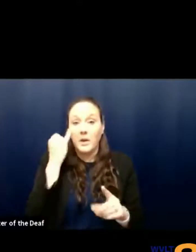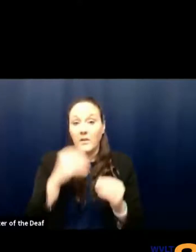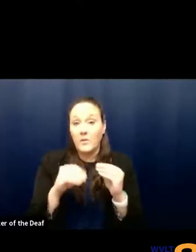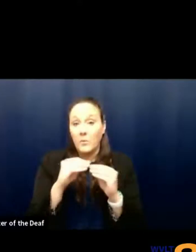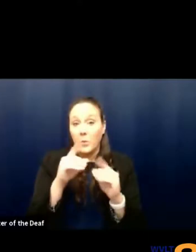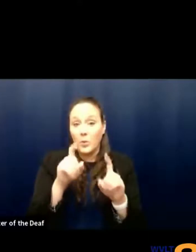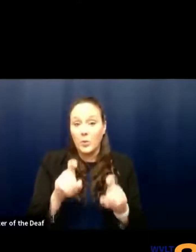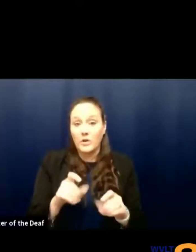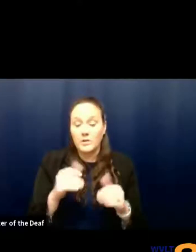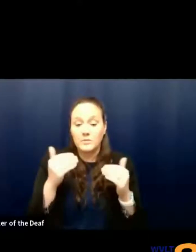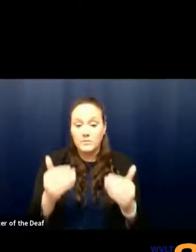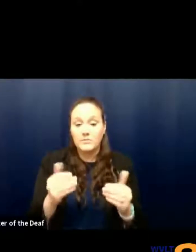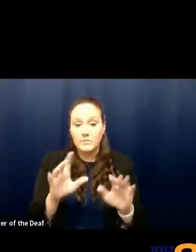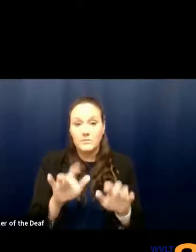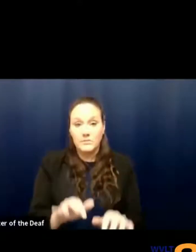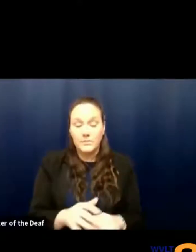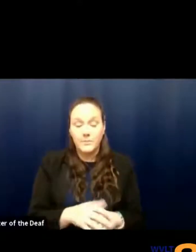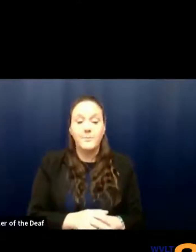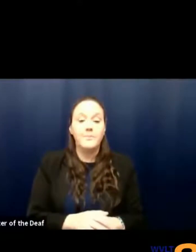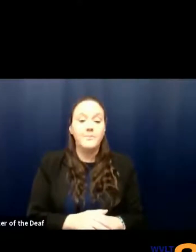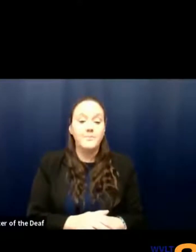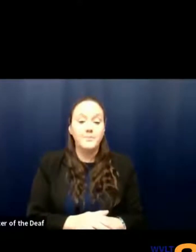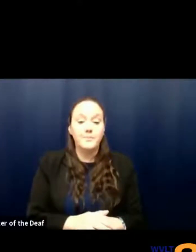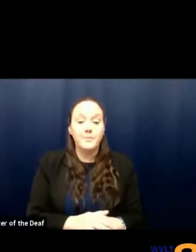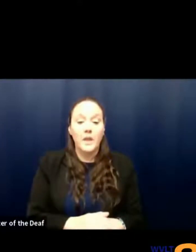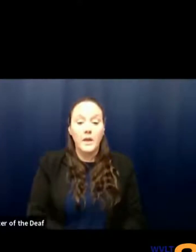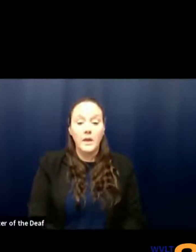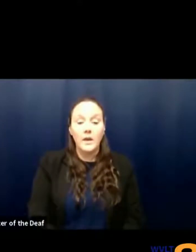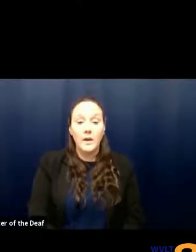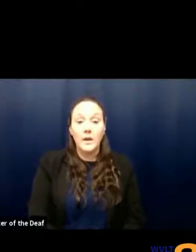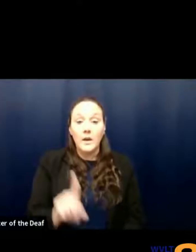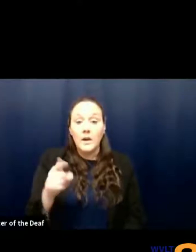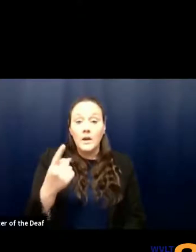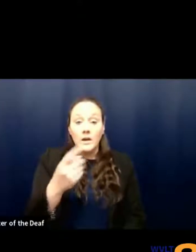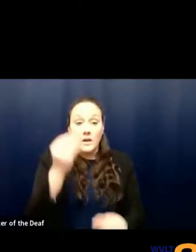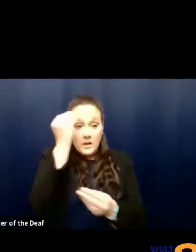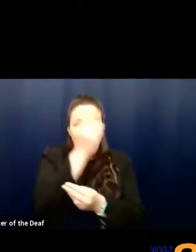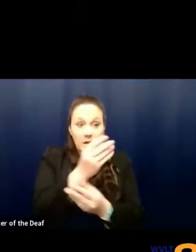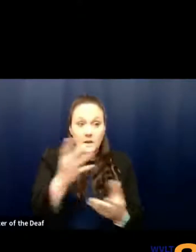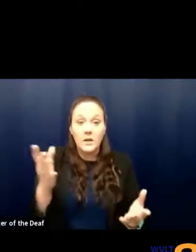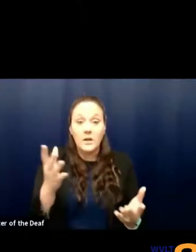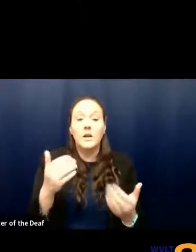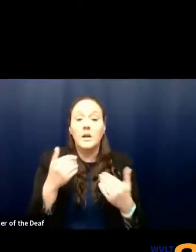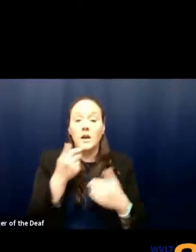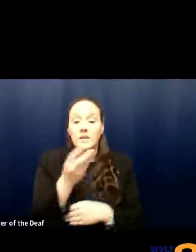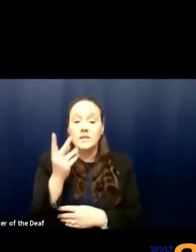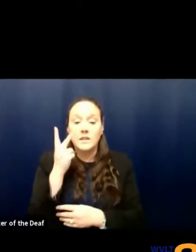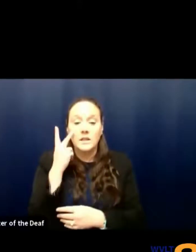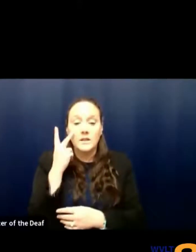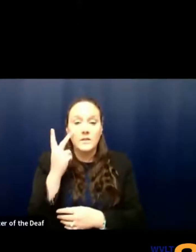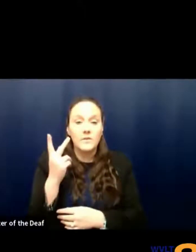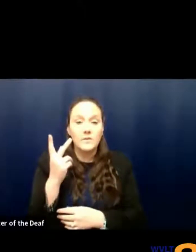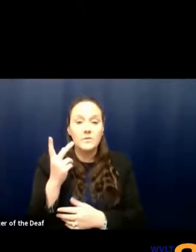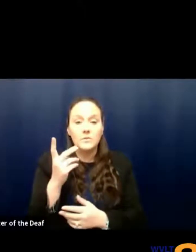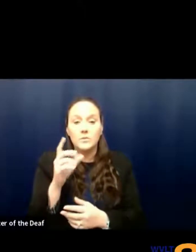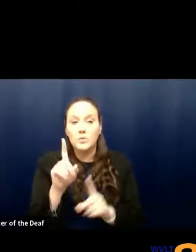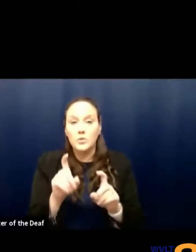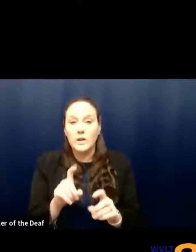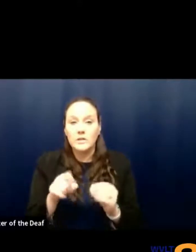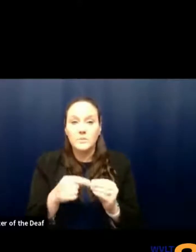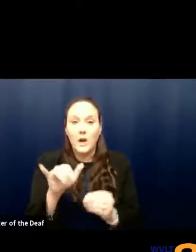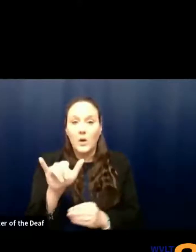to type another question in. And just so everyone knows, I see a couple questions about the YouTube channel. We did have to